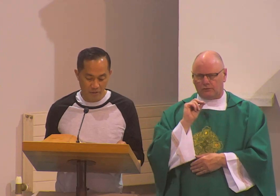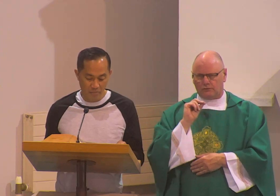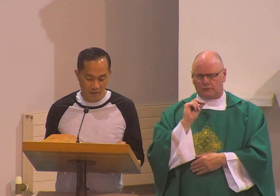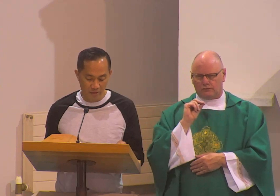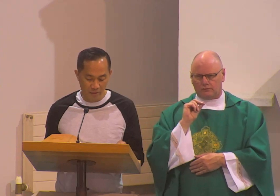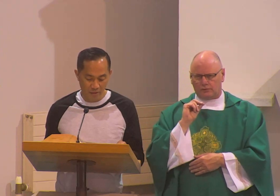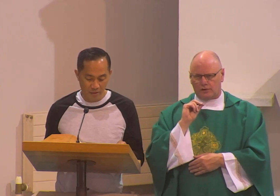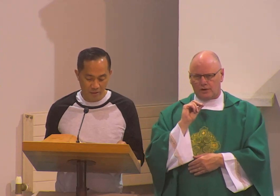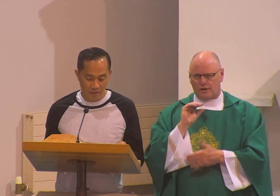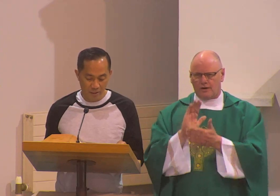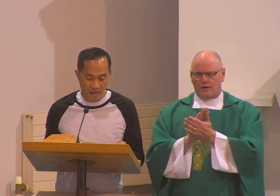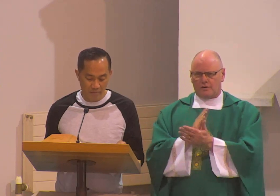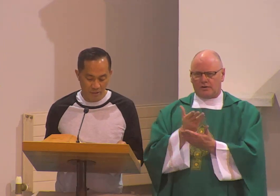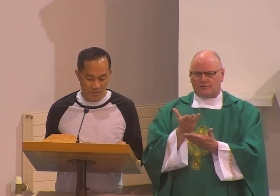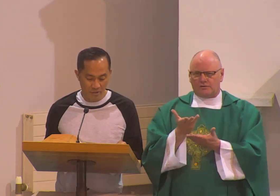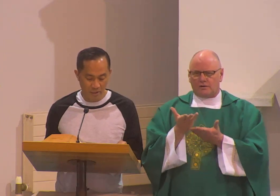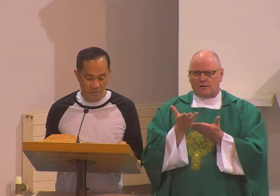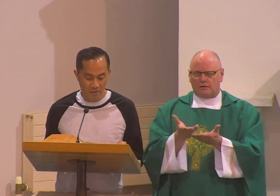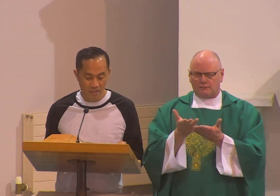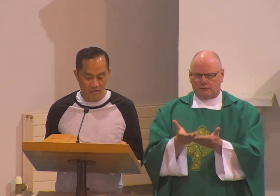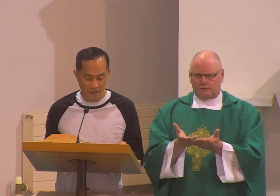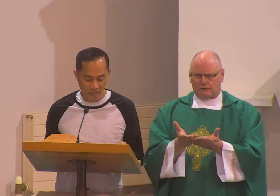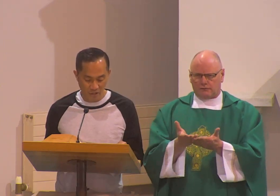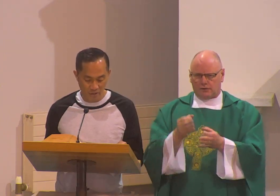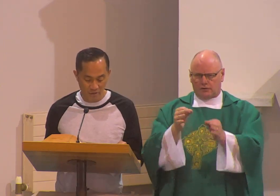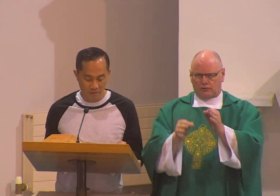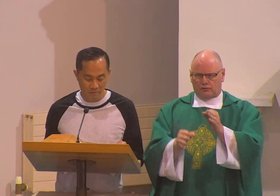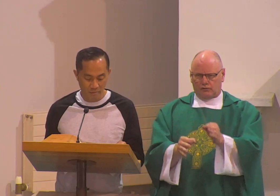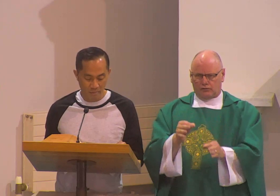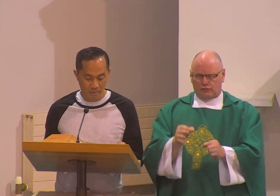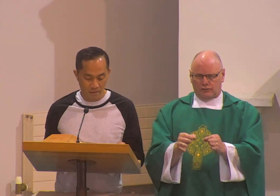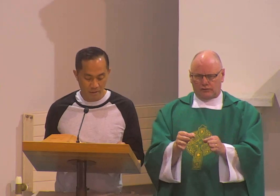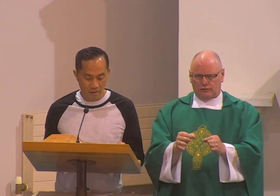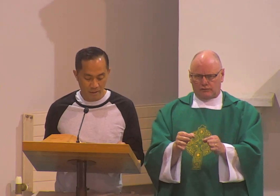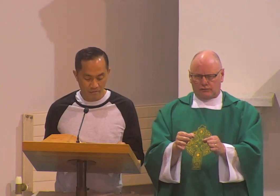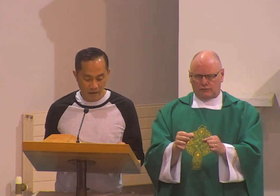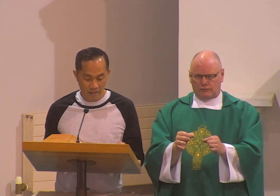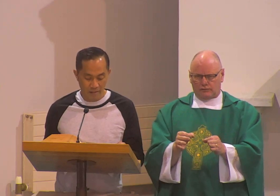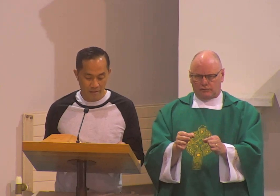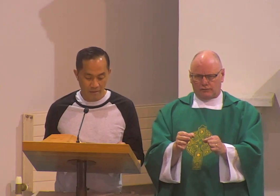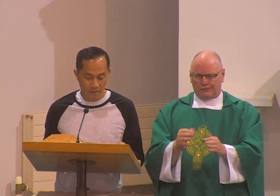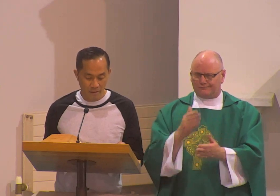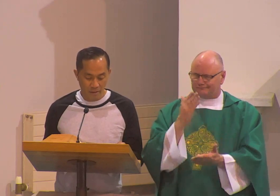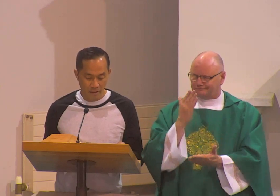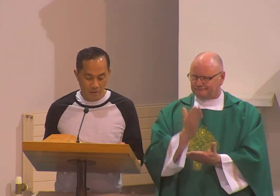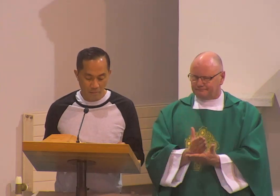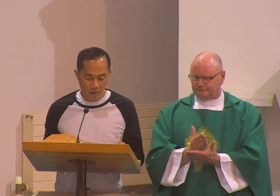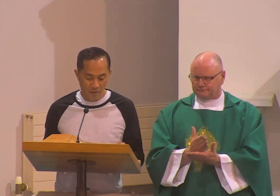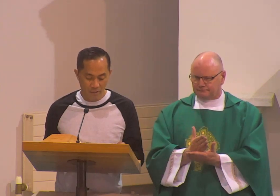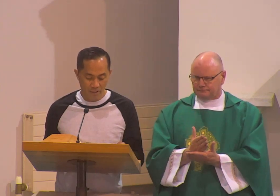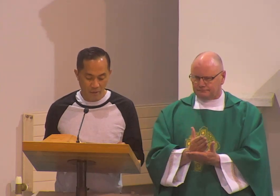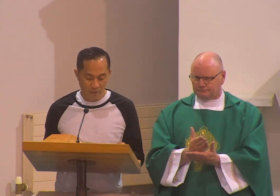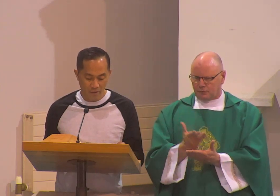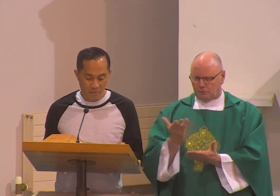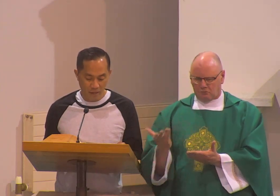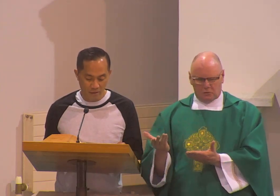greater splendor in administering justification. In fact, compared with